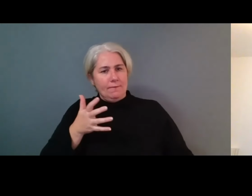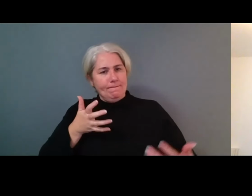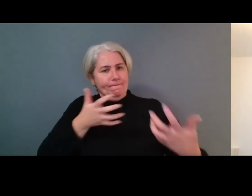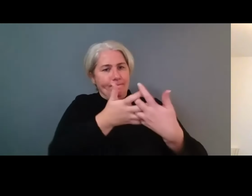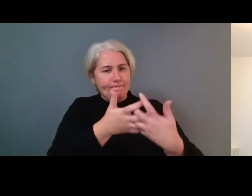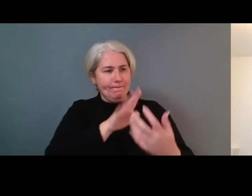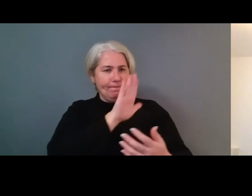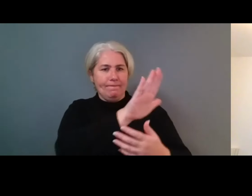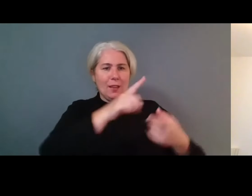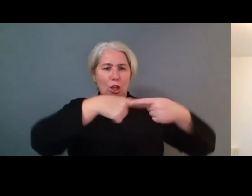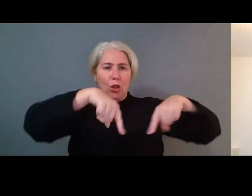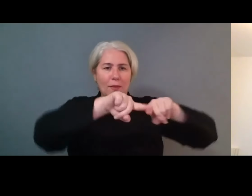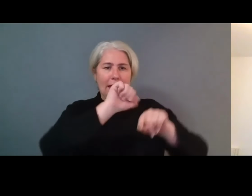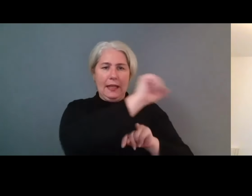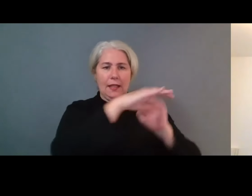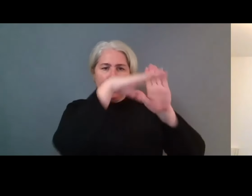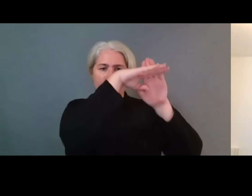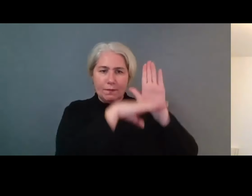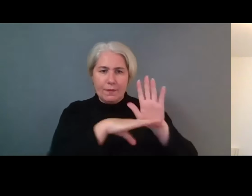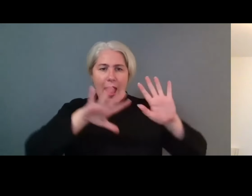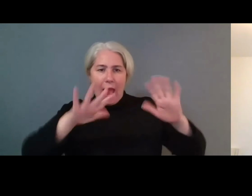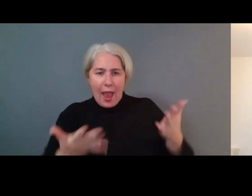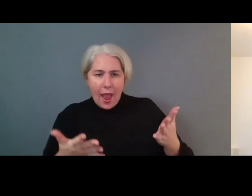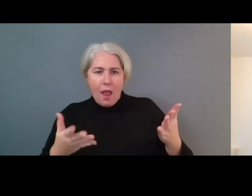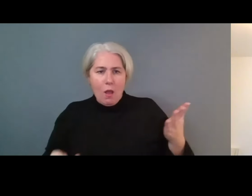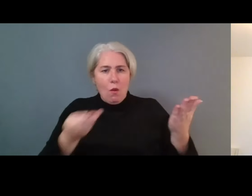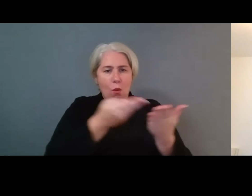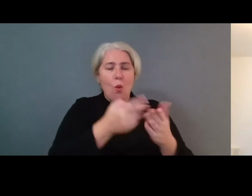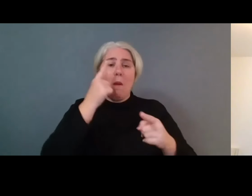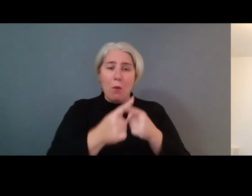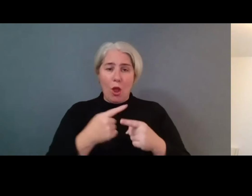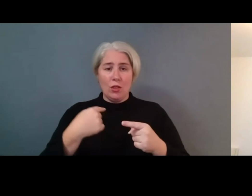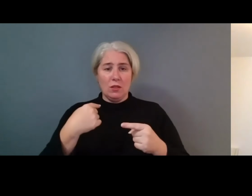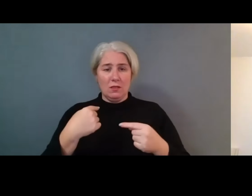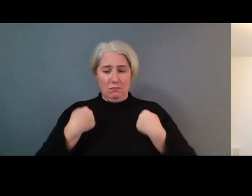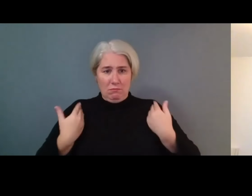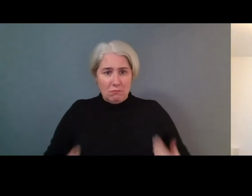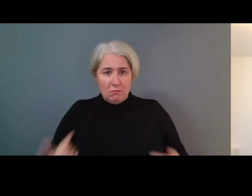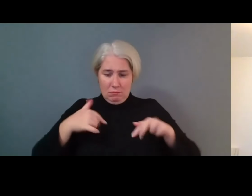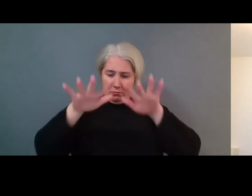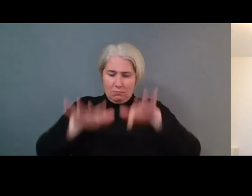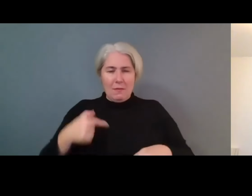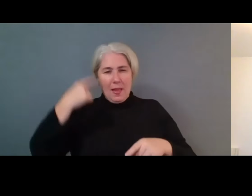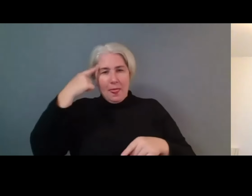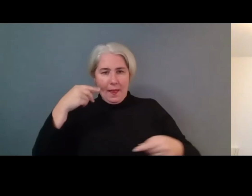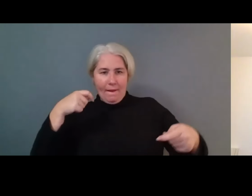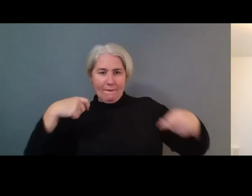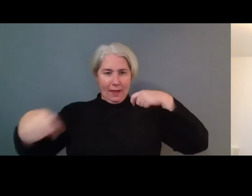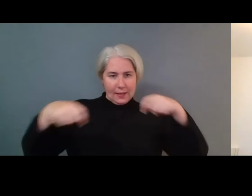vigilant, creative and flexible depending on the advocacy opportunities that may arise